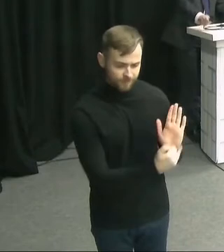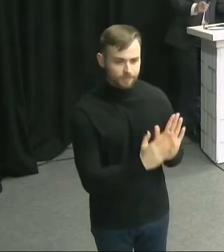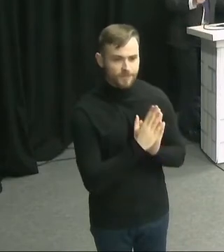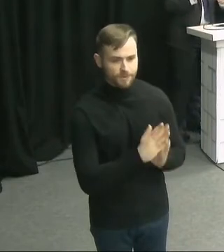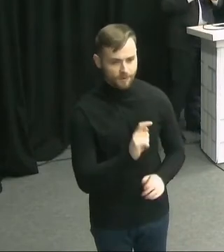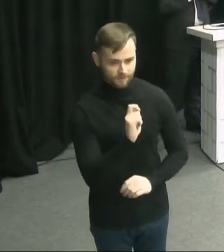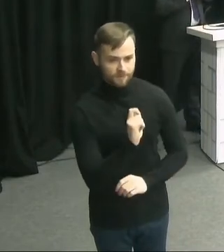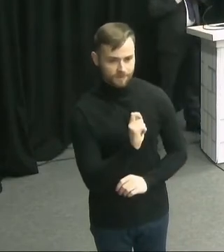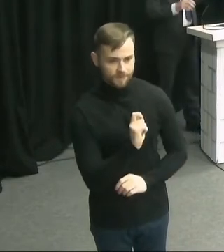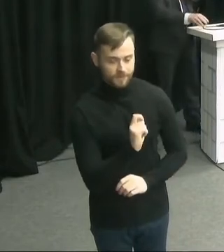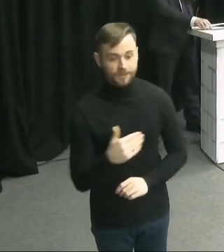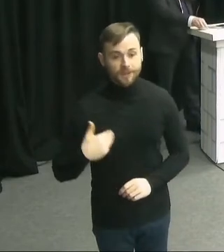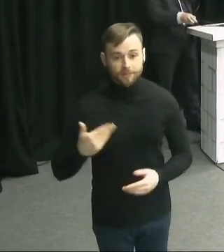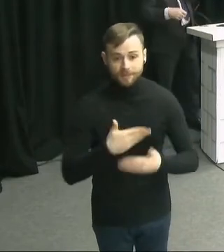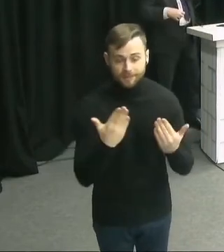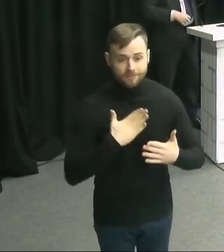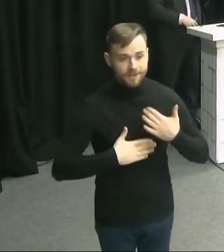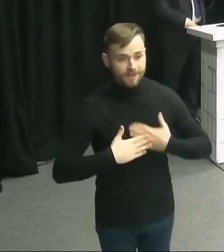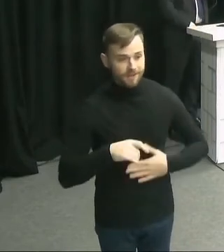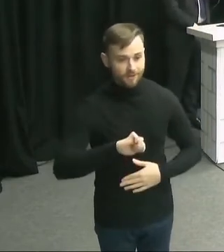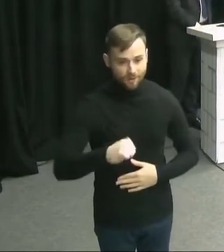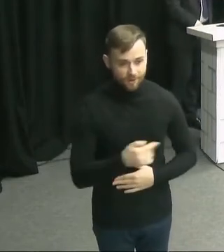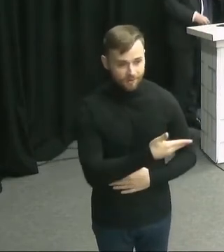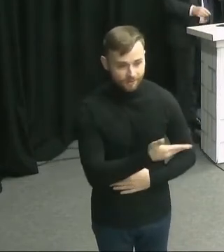Please speak to the microphone. Afternoon, colleagues.